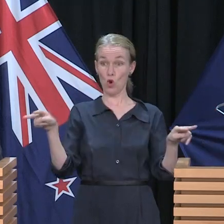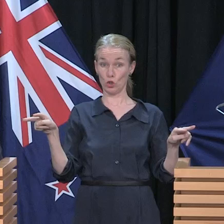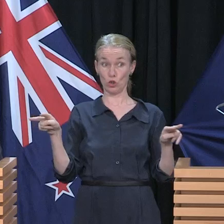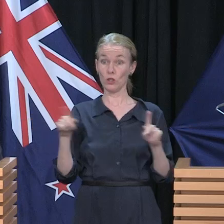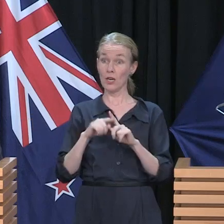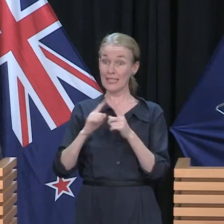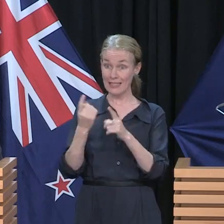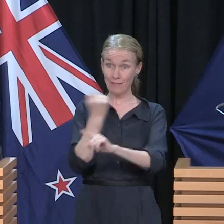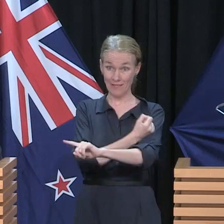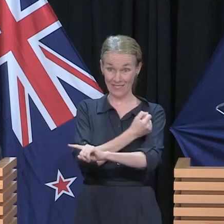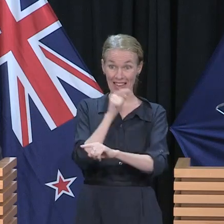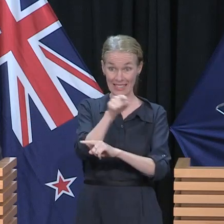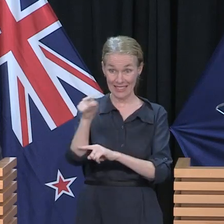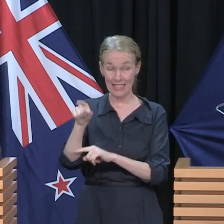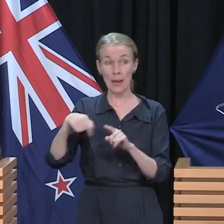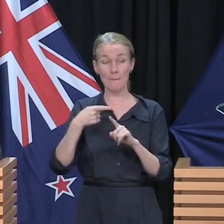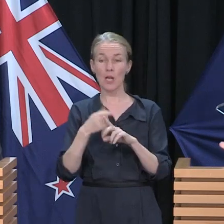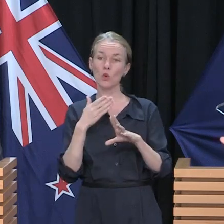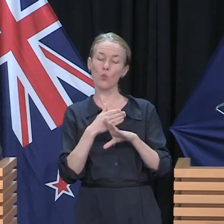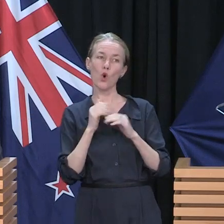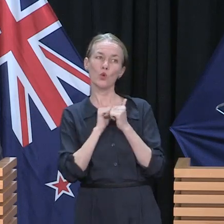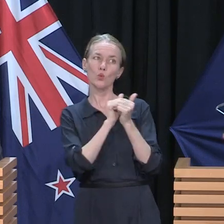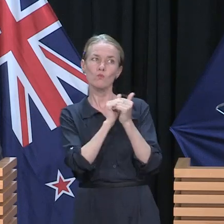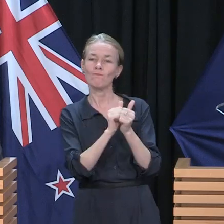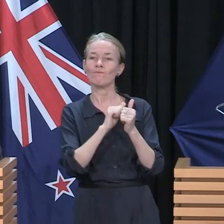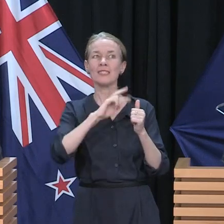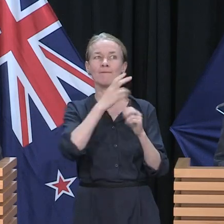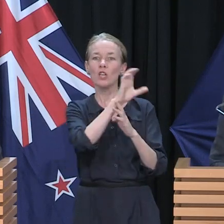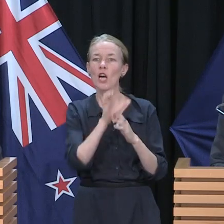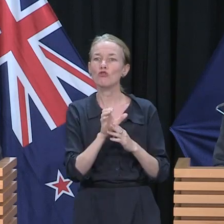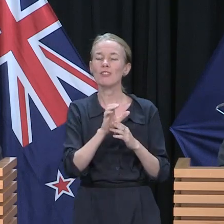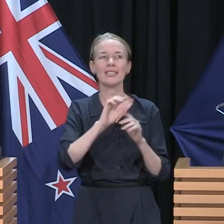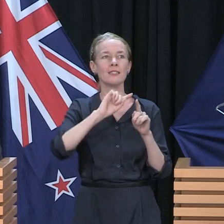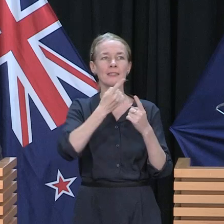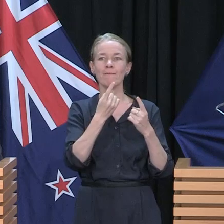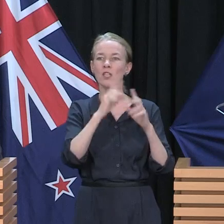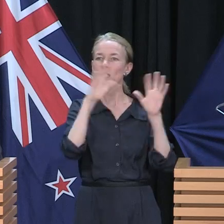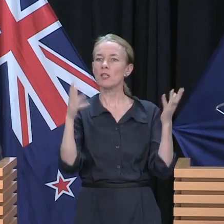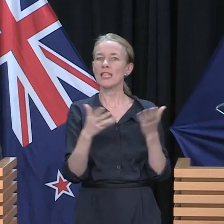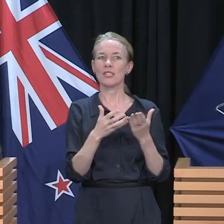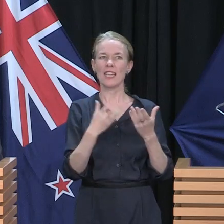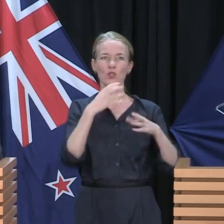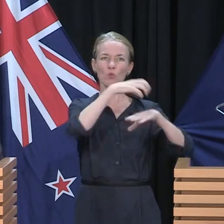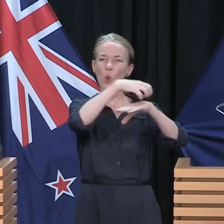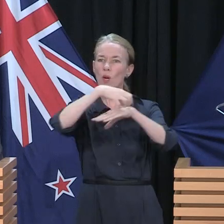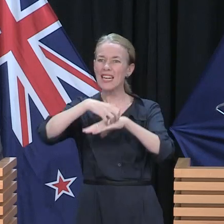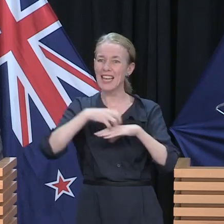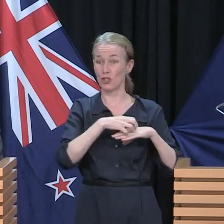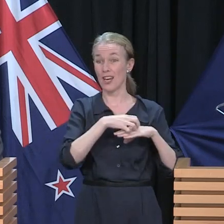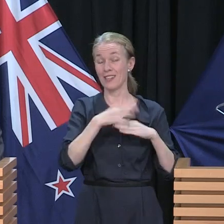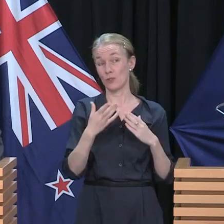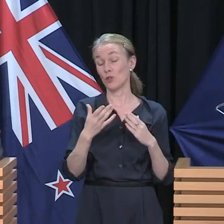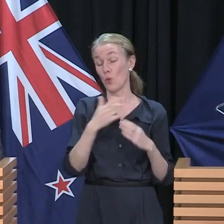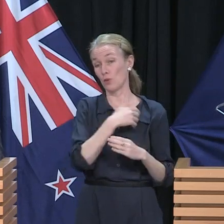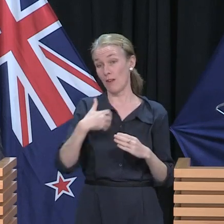possible vaccines, but also working collaboratively with other countries and other international partners is the way to go, and that's the approach we're taking.